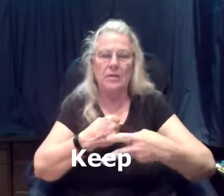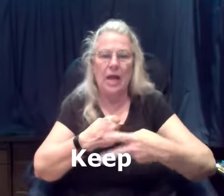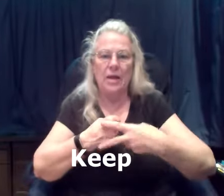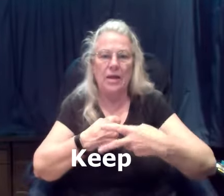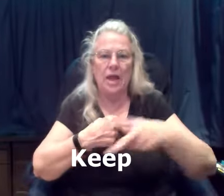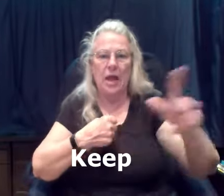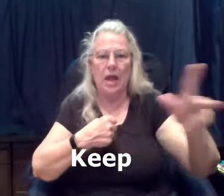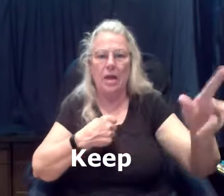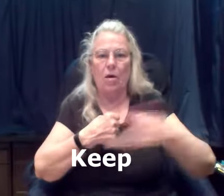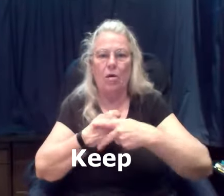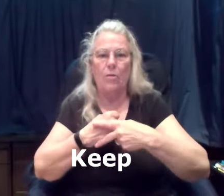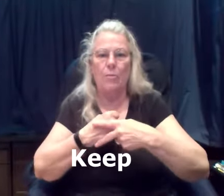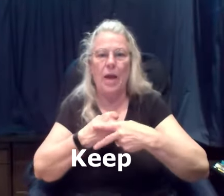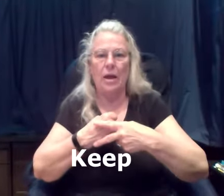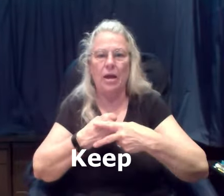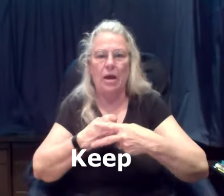that K on the back of your